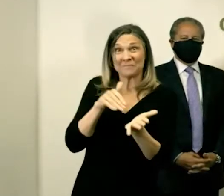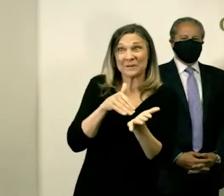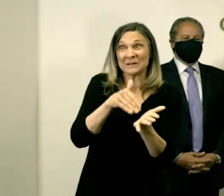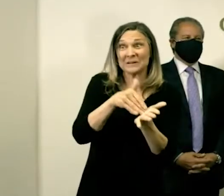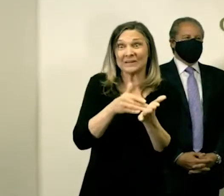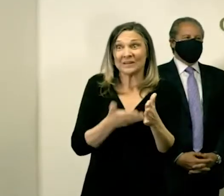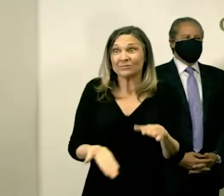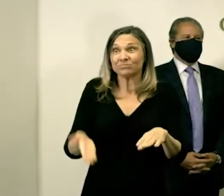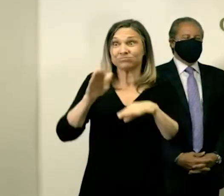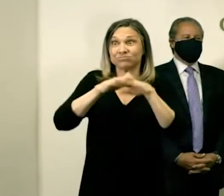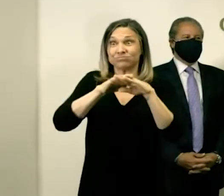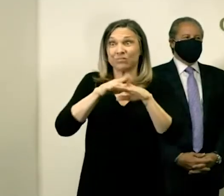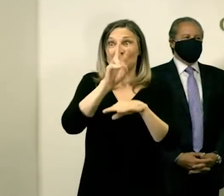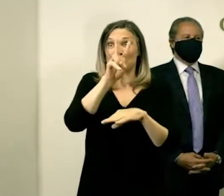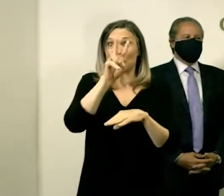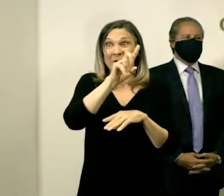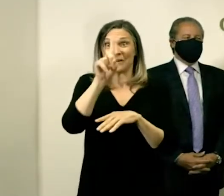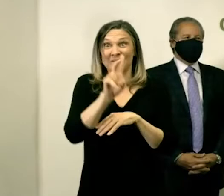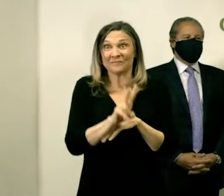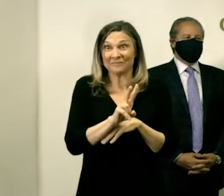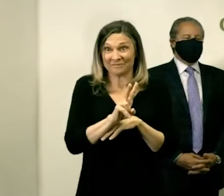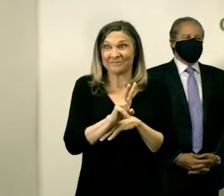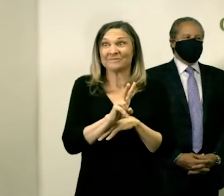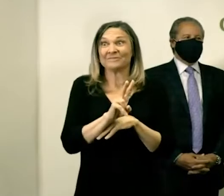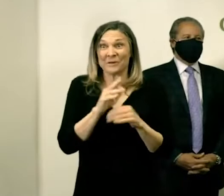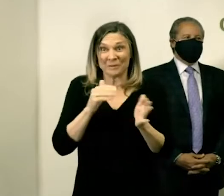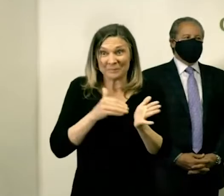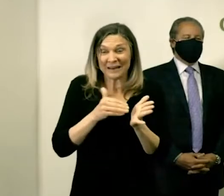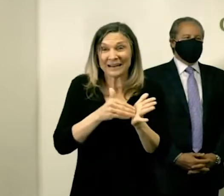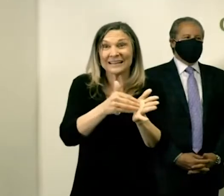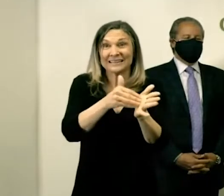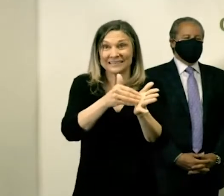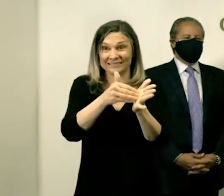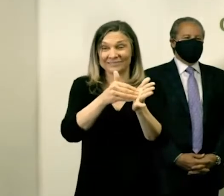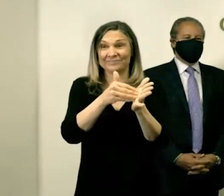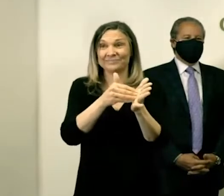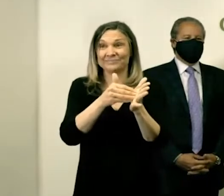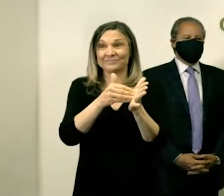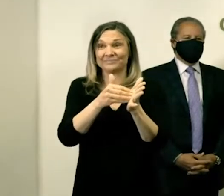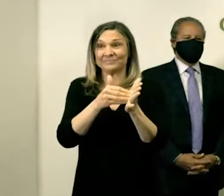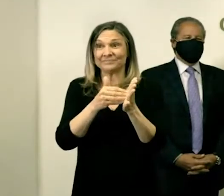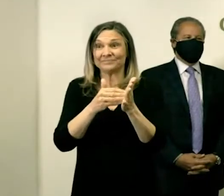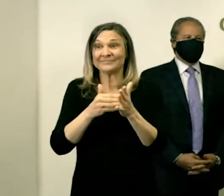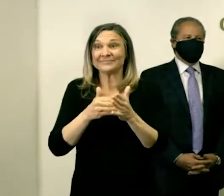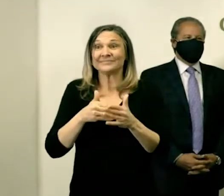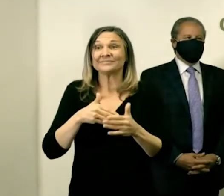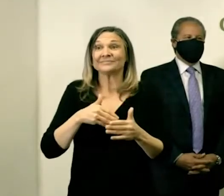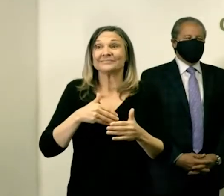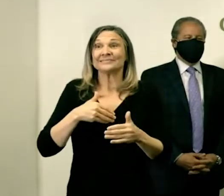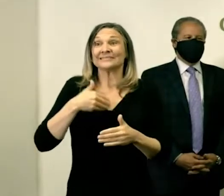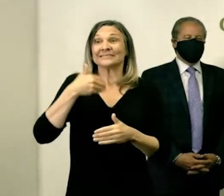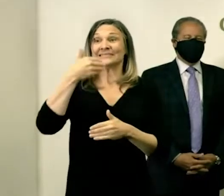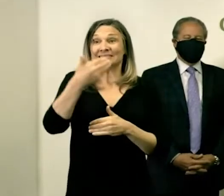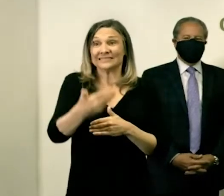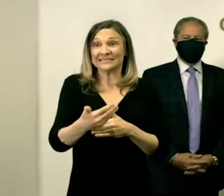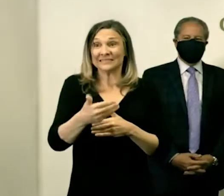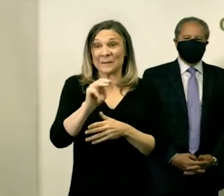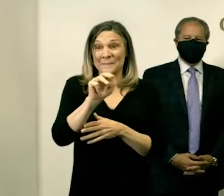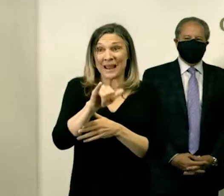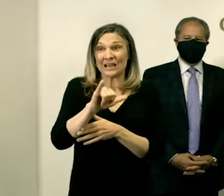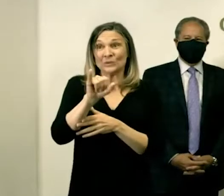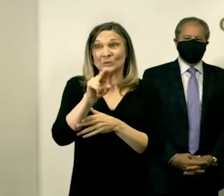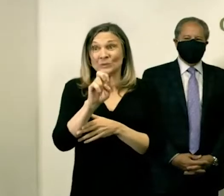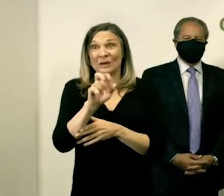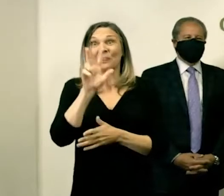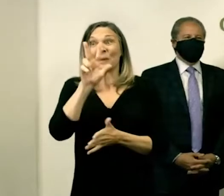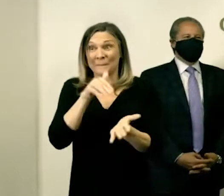about 2.5 million doses in a number of weeks, and closer to 3 million as we move into May, June, and then the